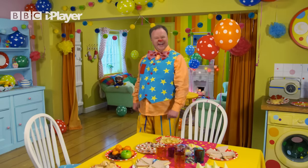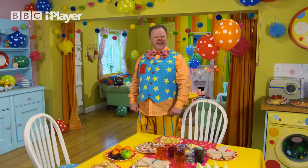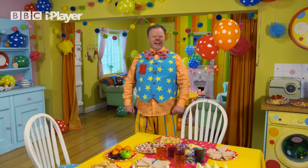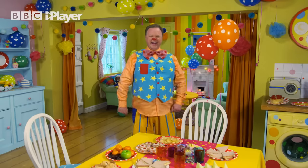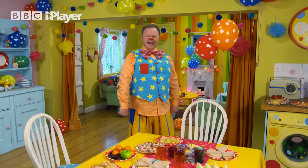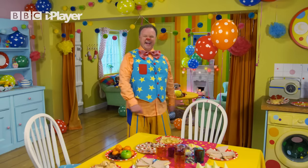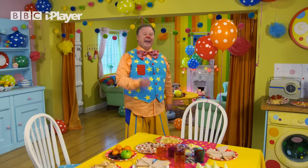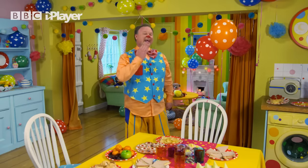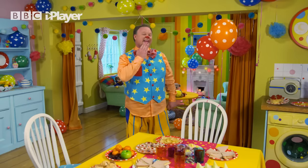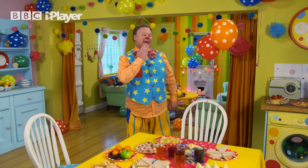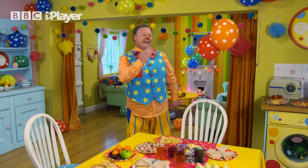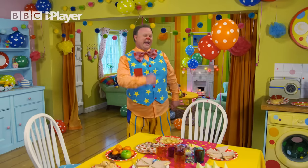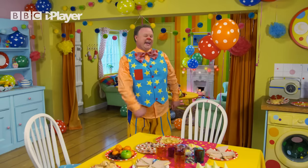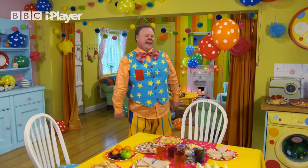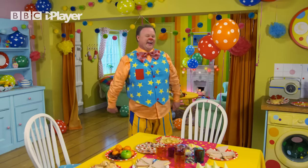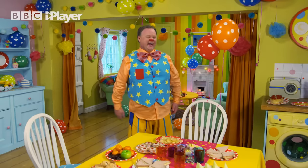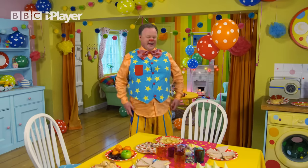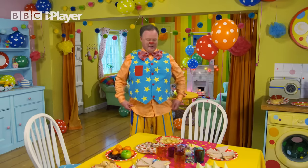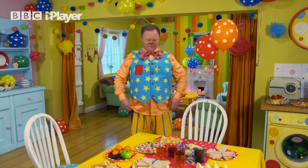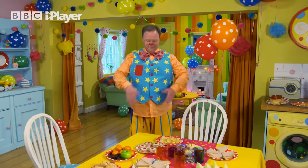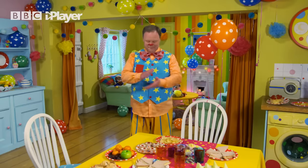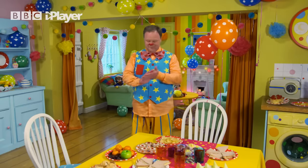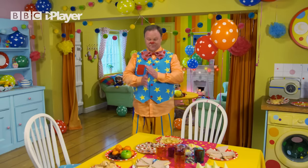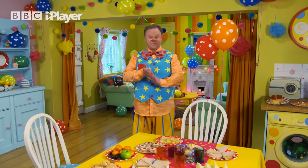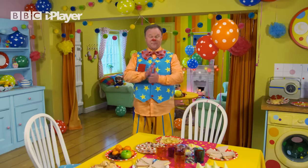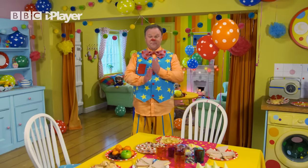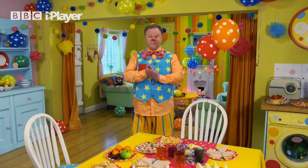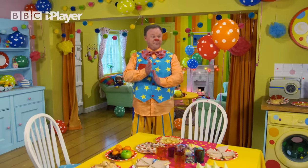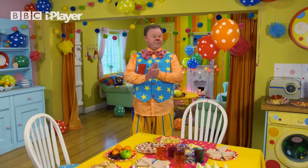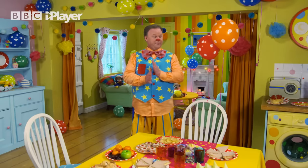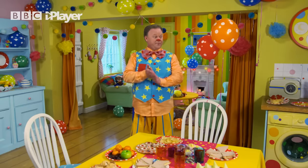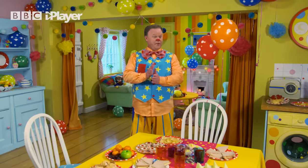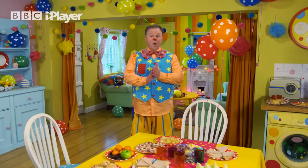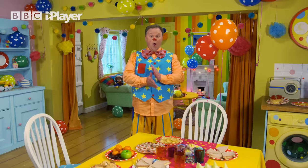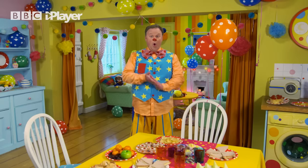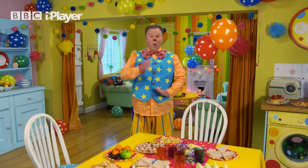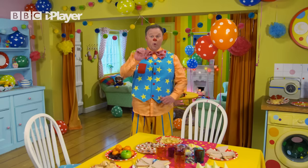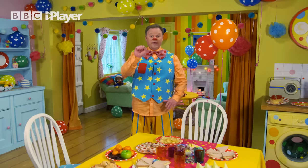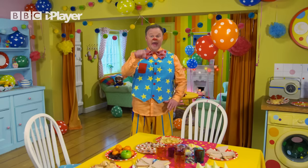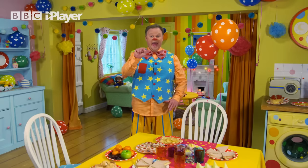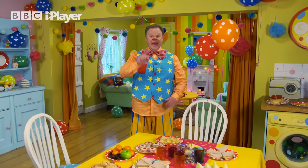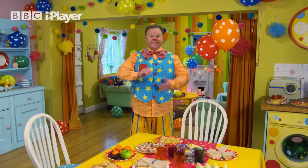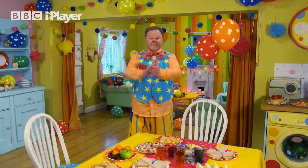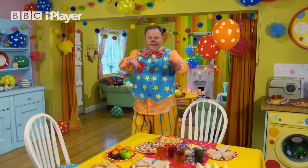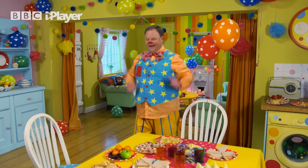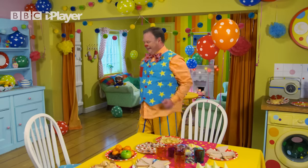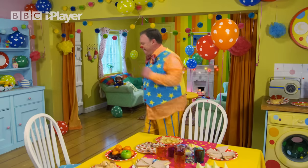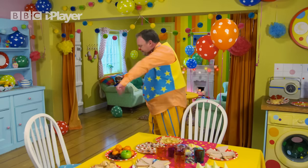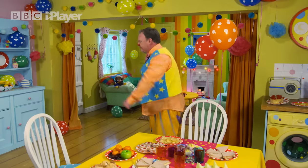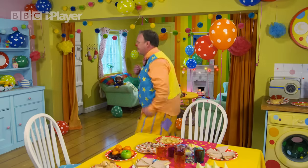Tumble. Thank you. You better get ready for the disco. Oh, yes. But before you